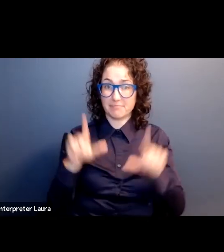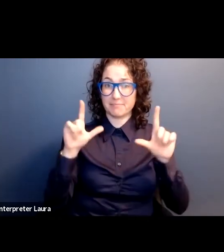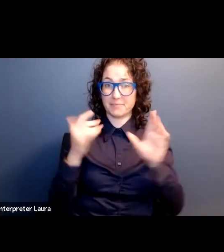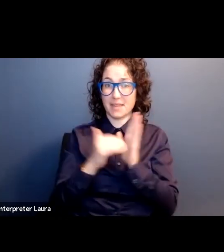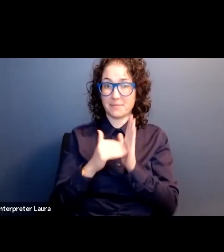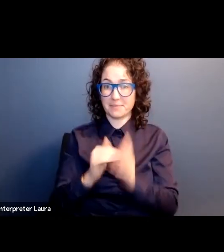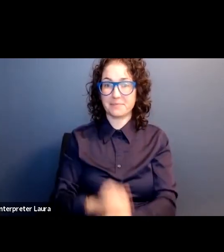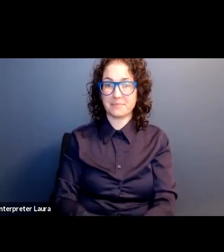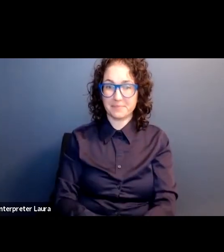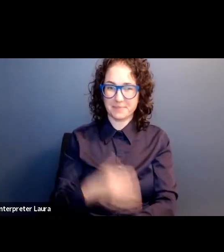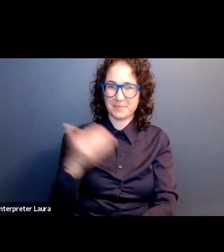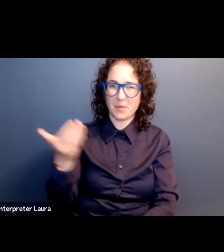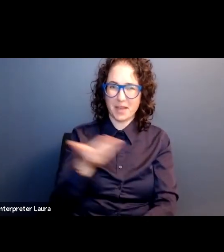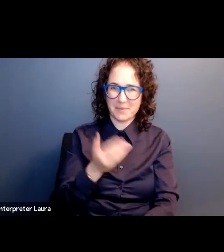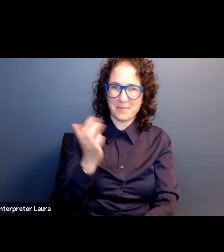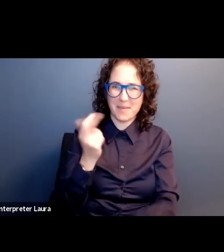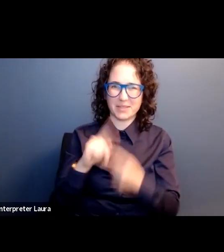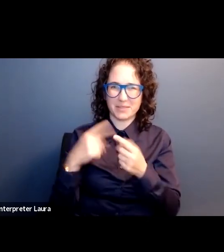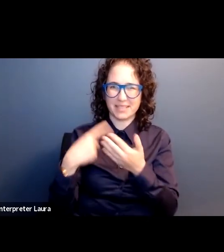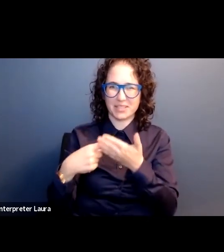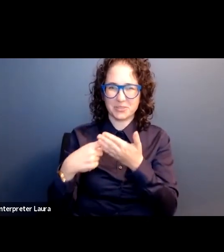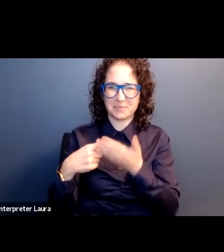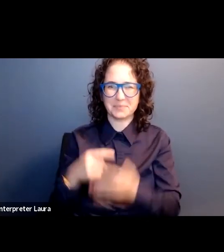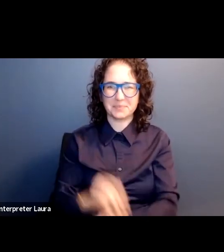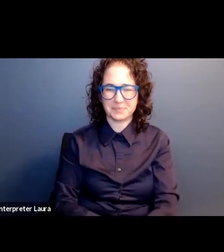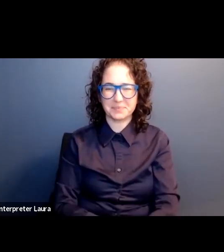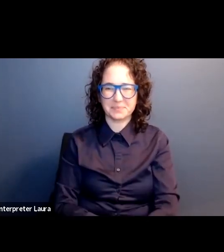and welcome you guys to the discussion.